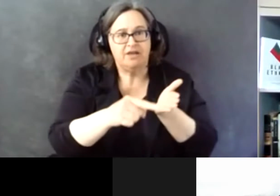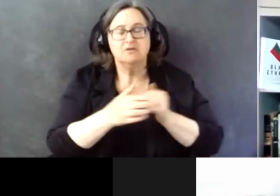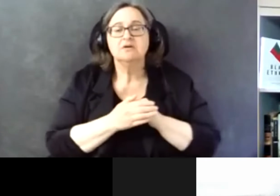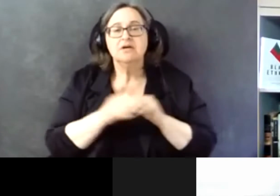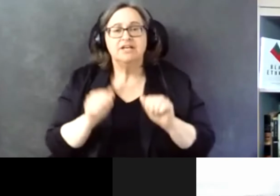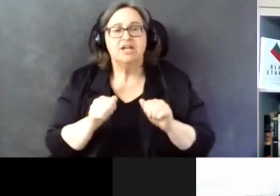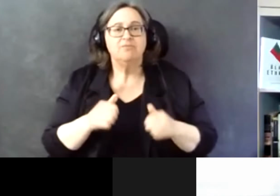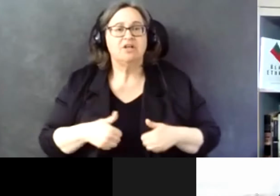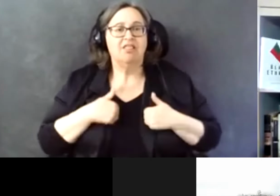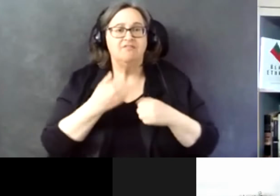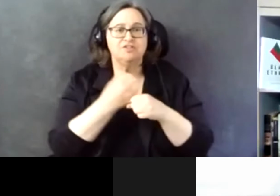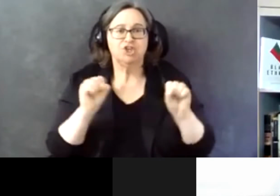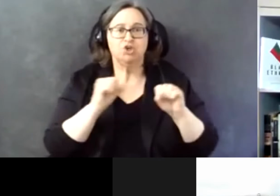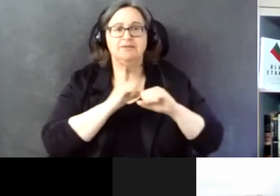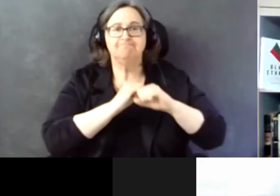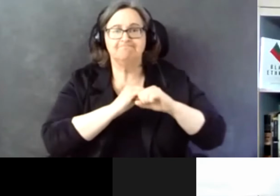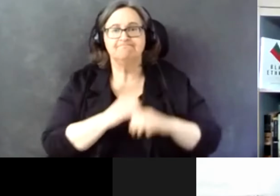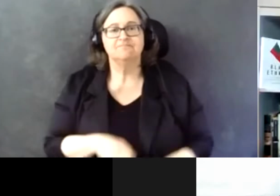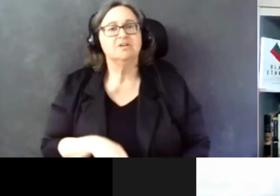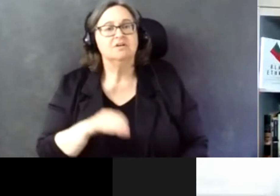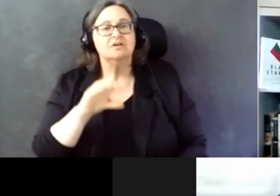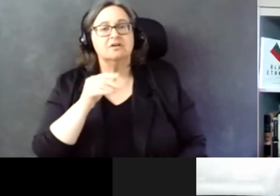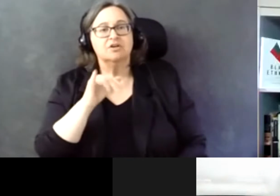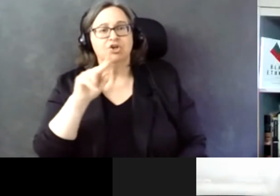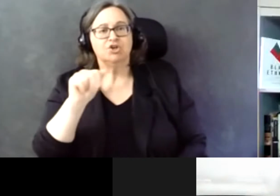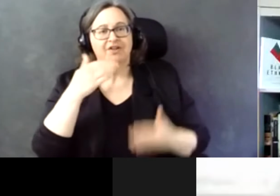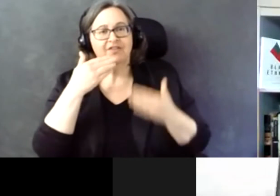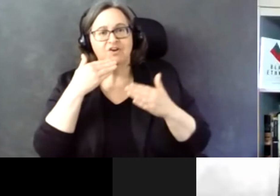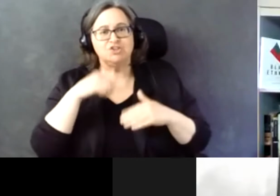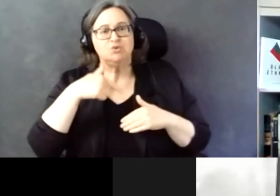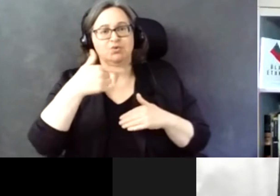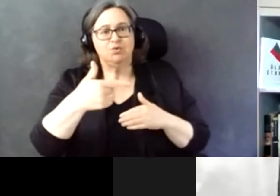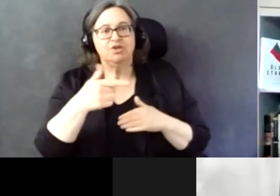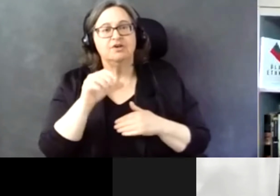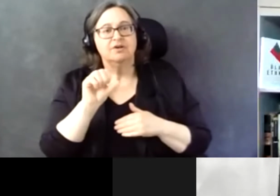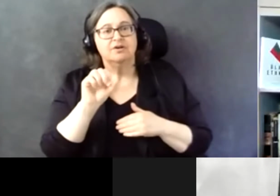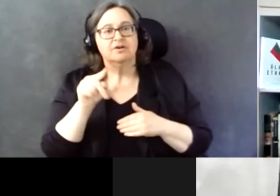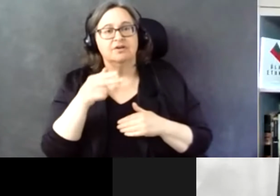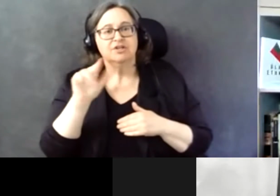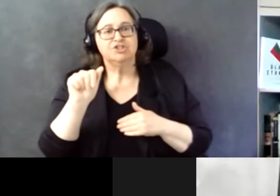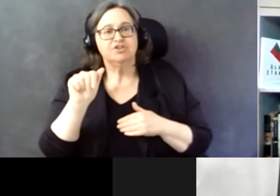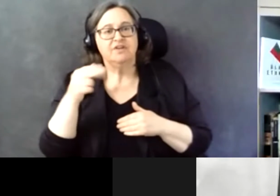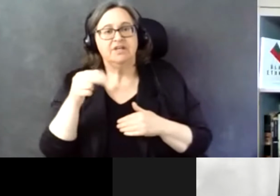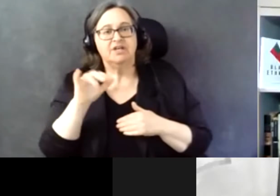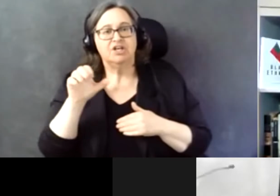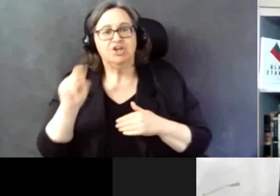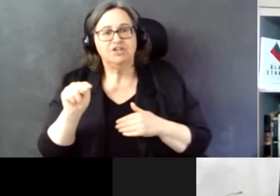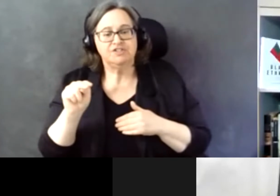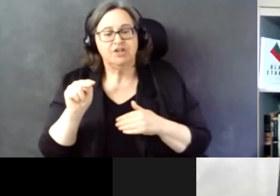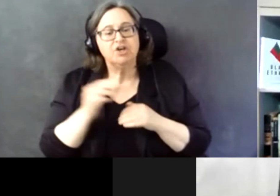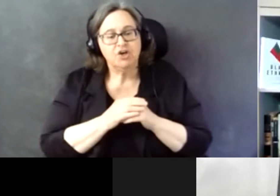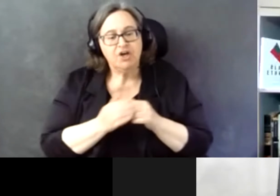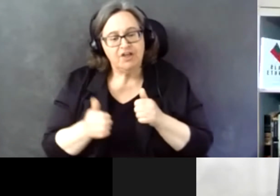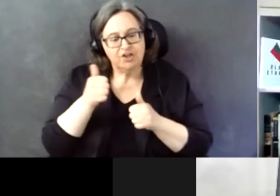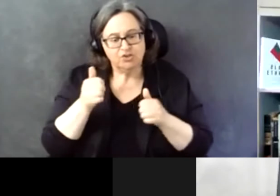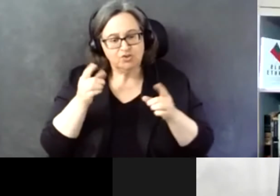able to live securely so i'll leave thank you i'm going to pass it off now to sophia harrison who's the executive director of the